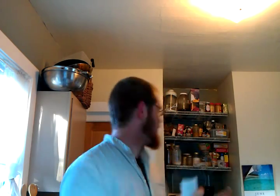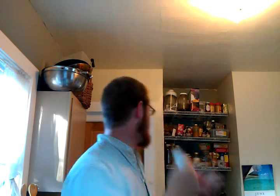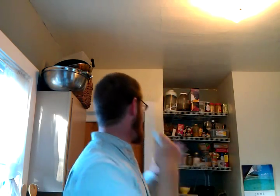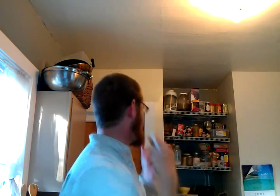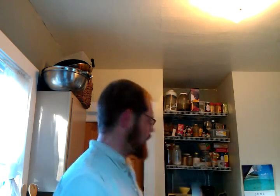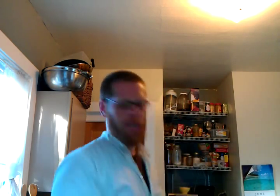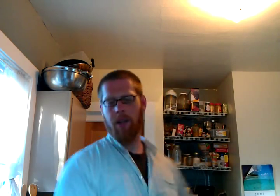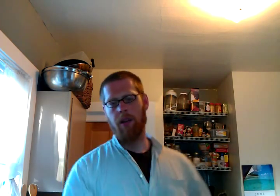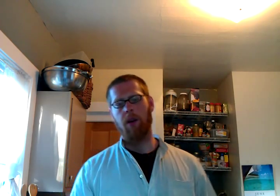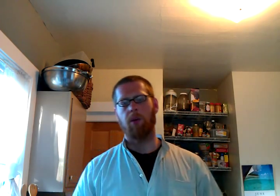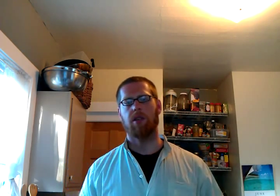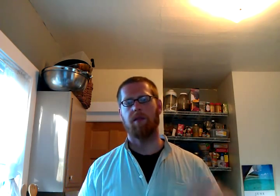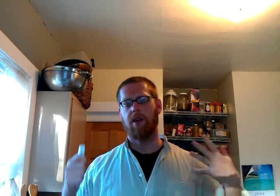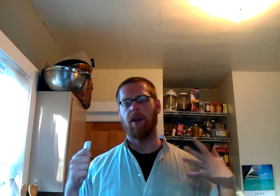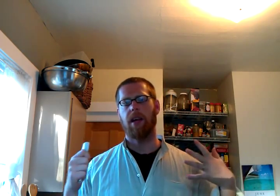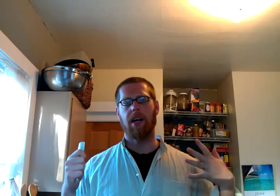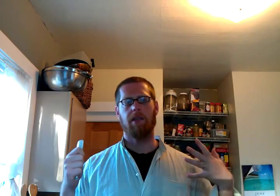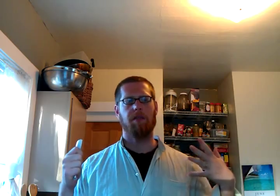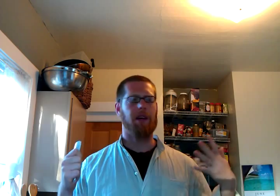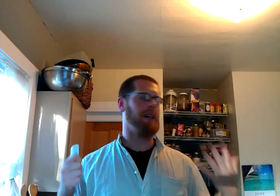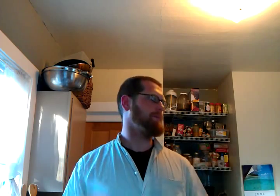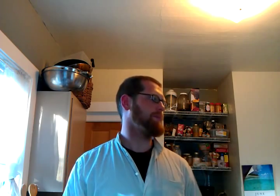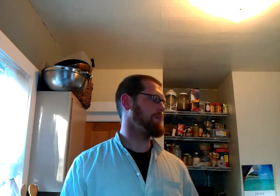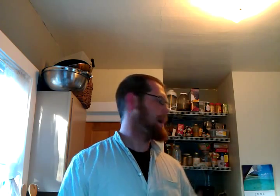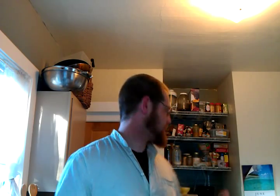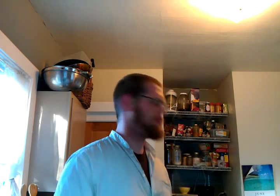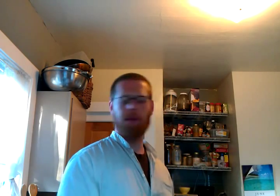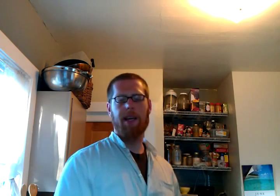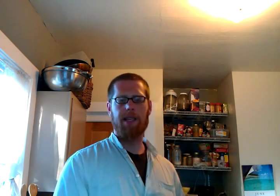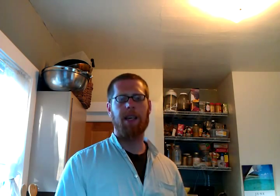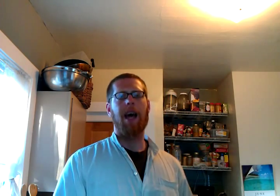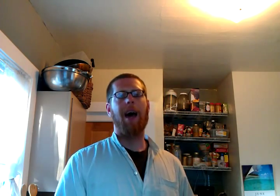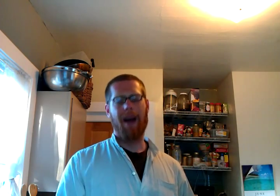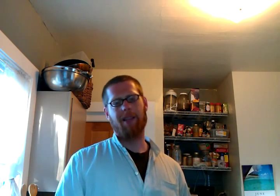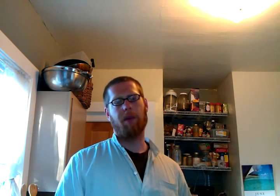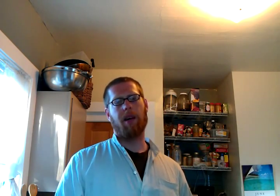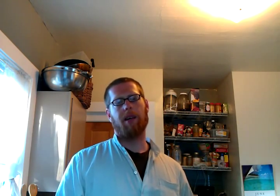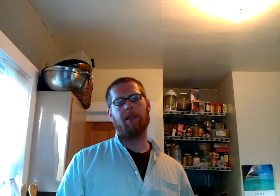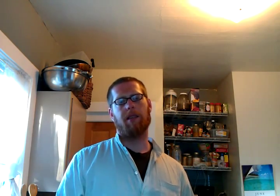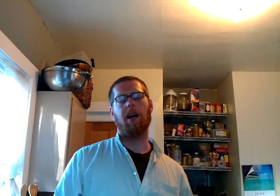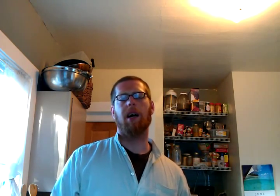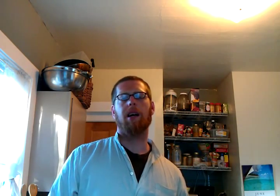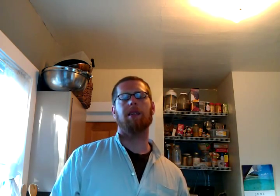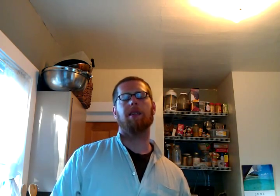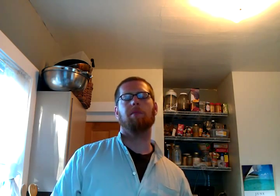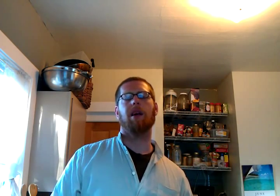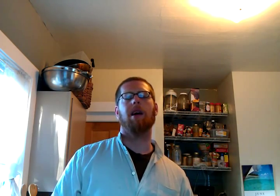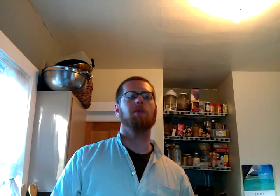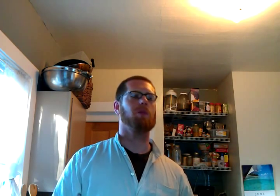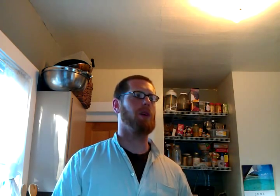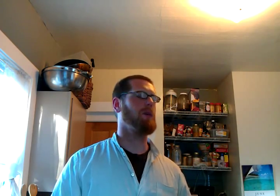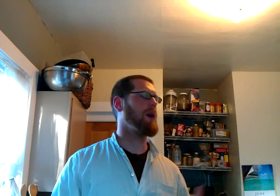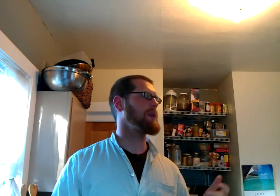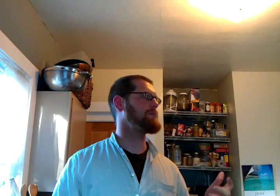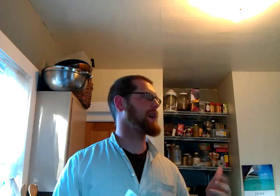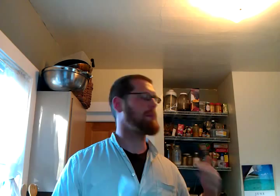in my kitchen, which is a very kind of messy place, and that's because sometimes we don't always pick up on the